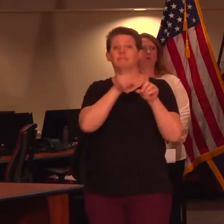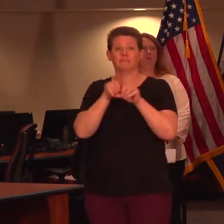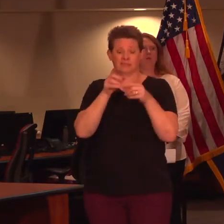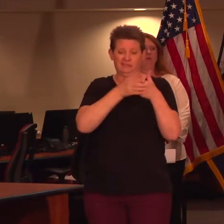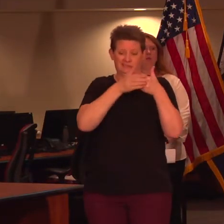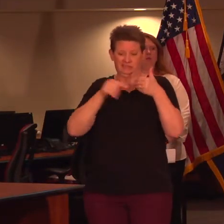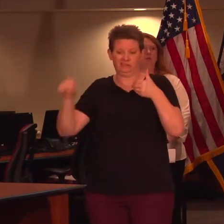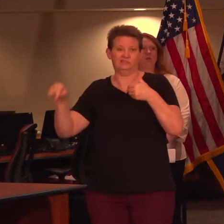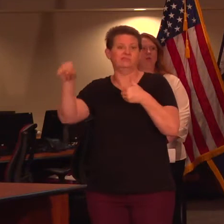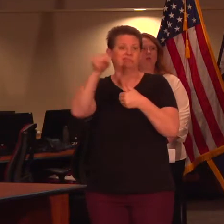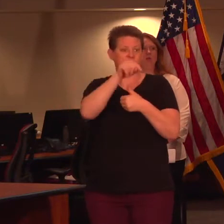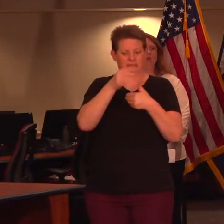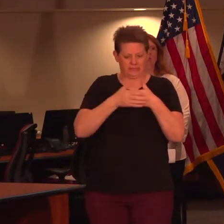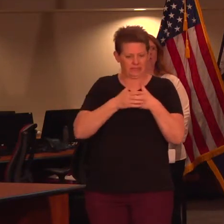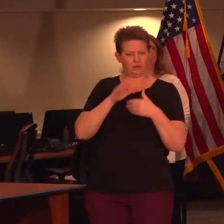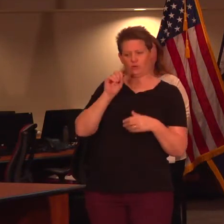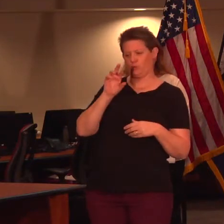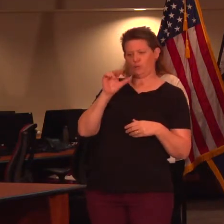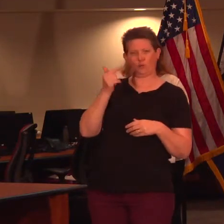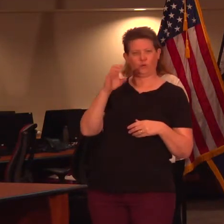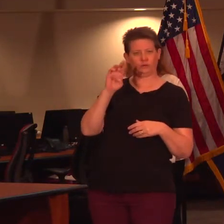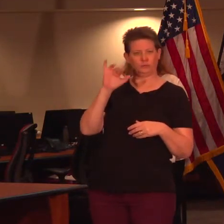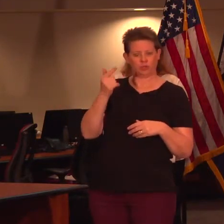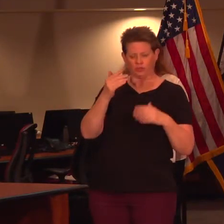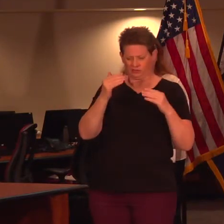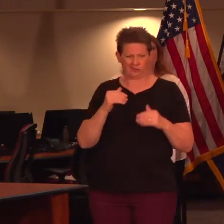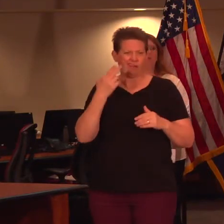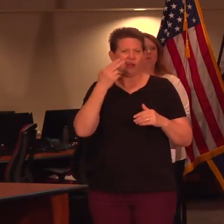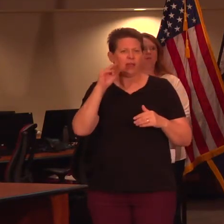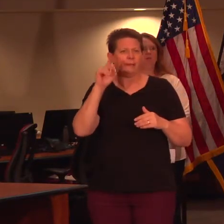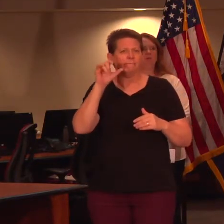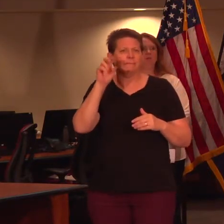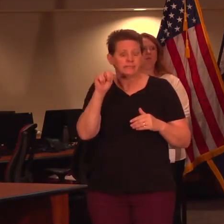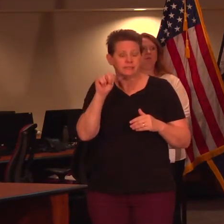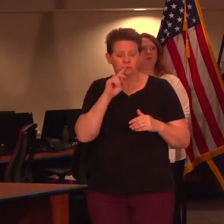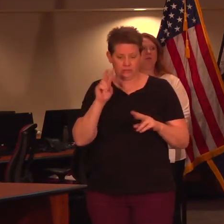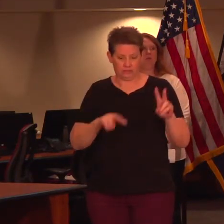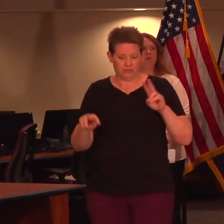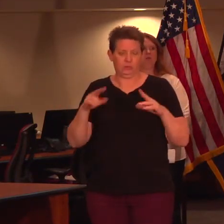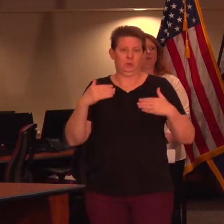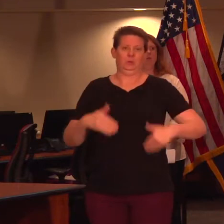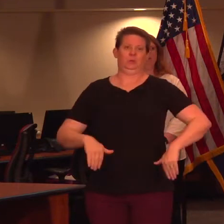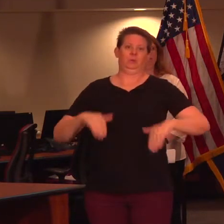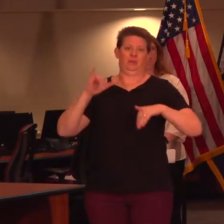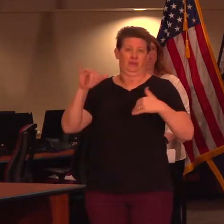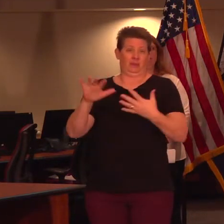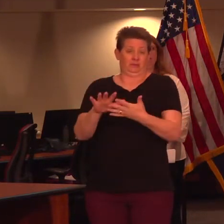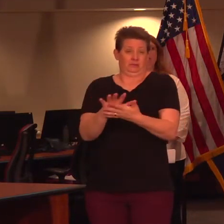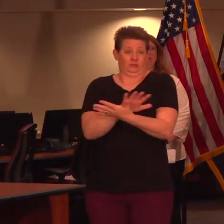neighboring counties, as well as around Orangeburg and as well as around Hampton. And it is quite something to see. The destruction